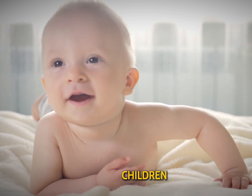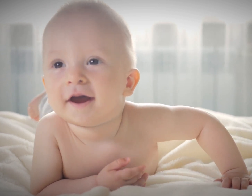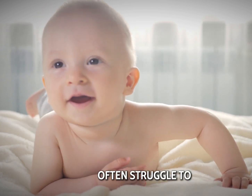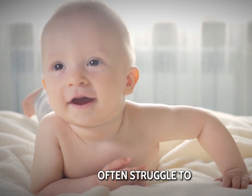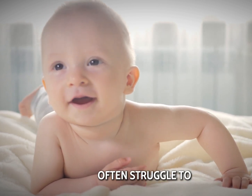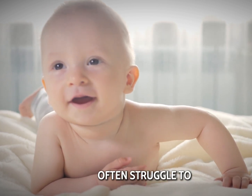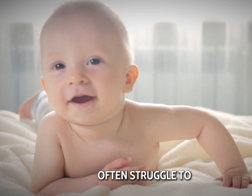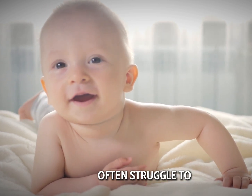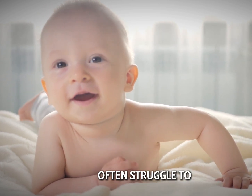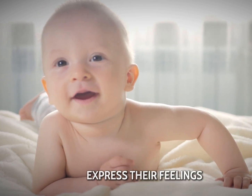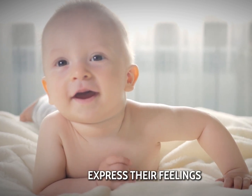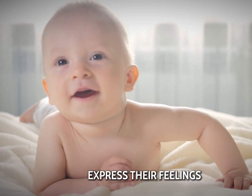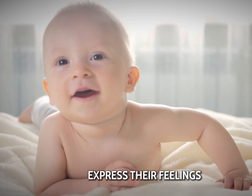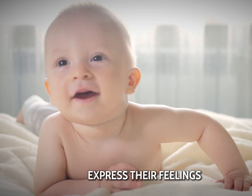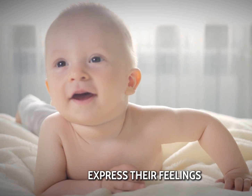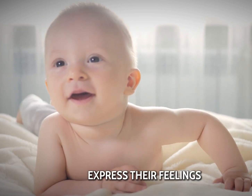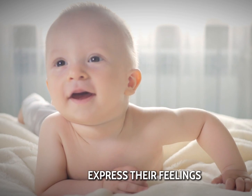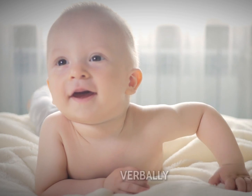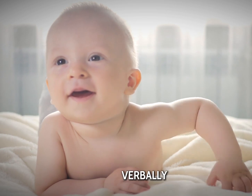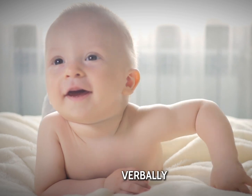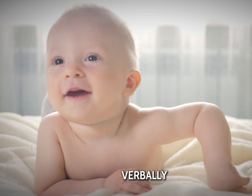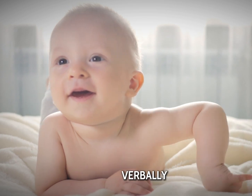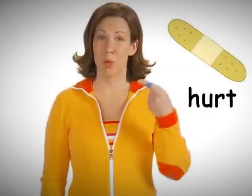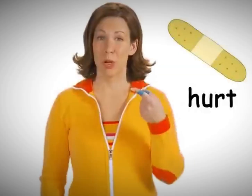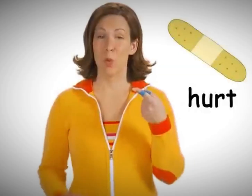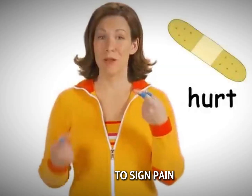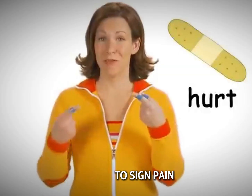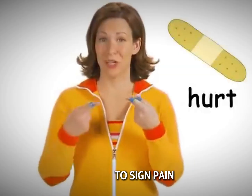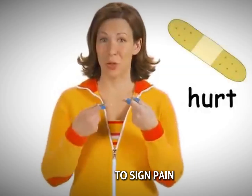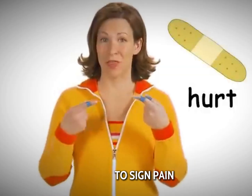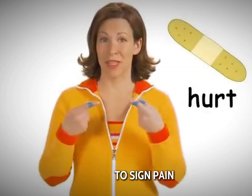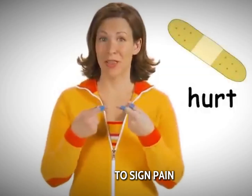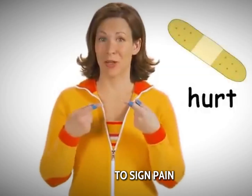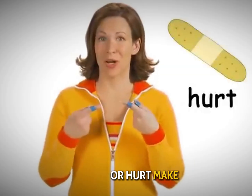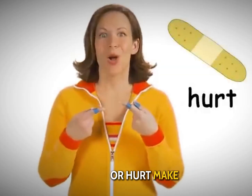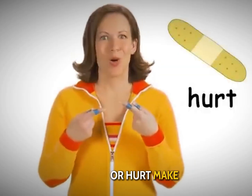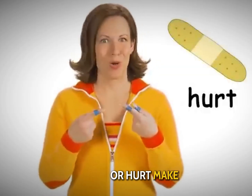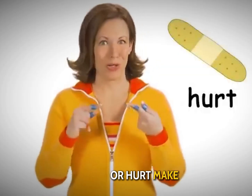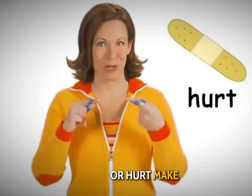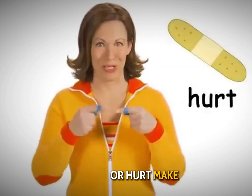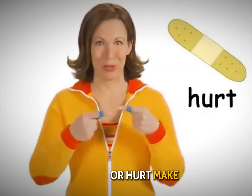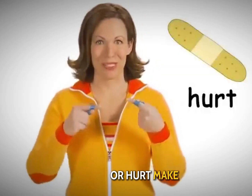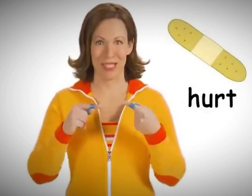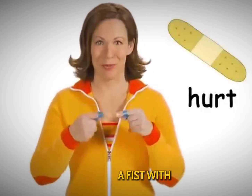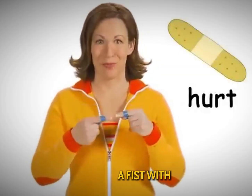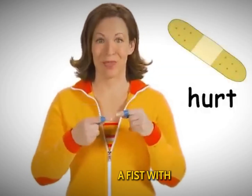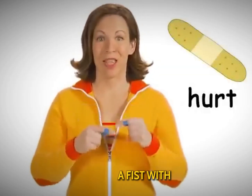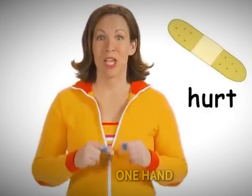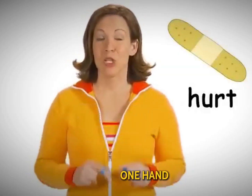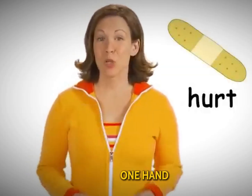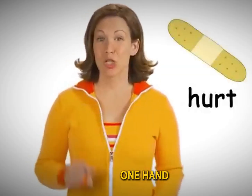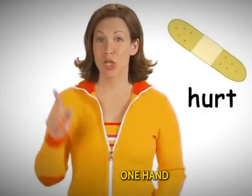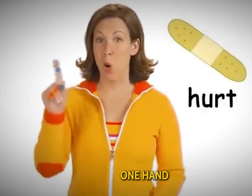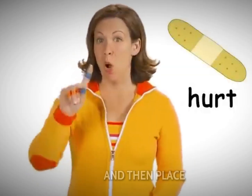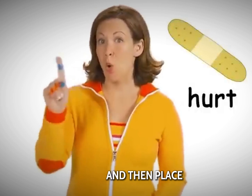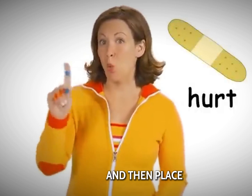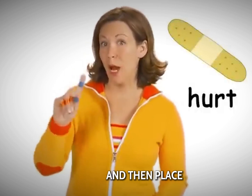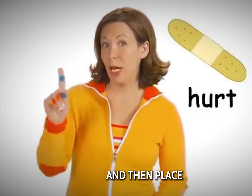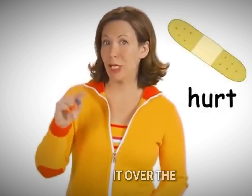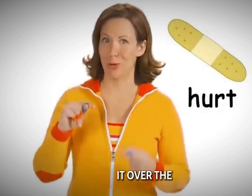often struggle to express their feelings verbally. To sign pain or hurt, make a fist with one hand and then place it over the